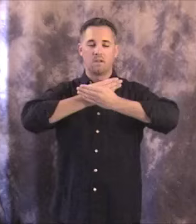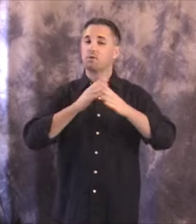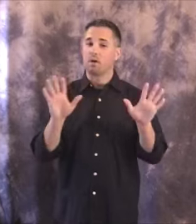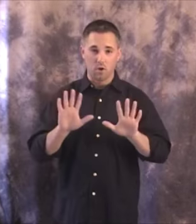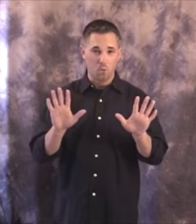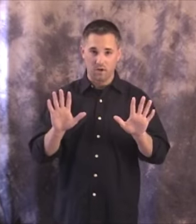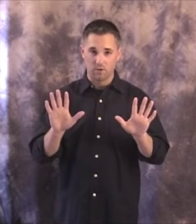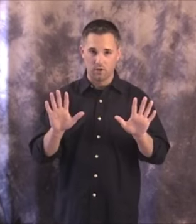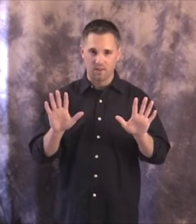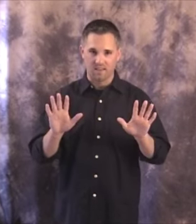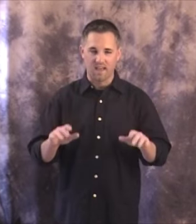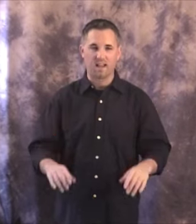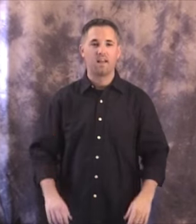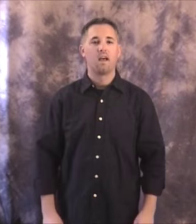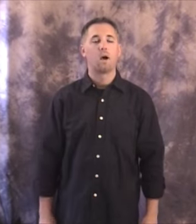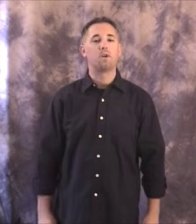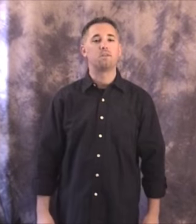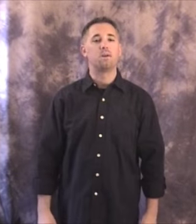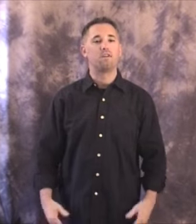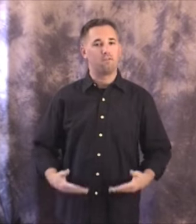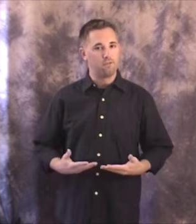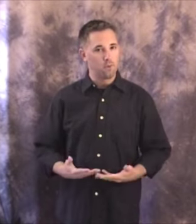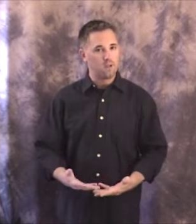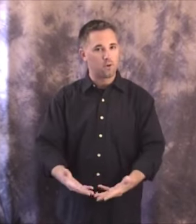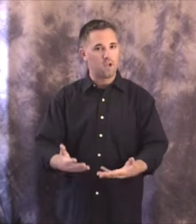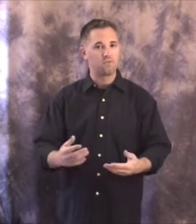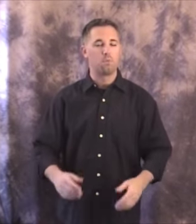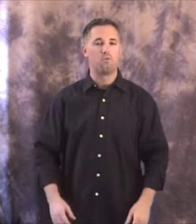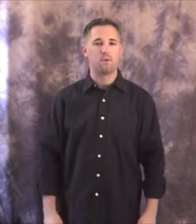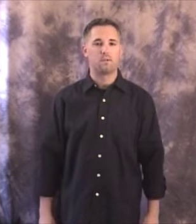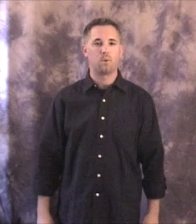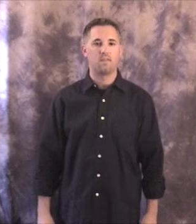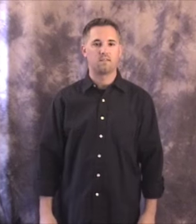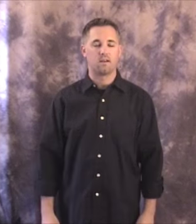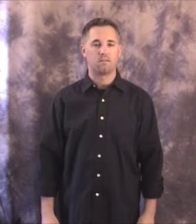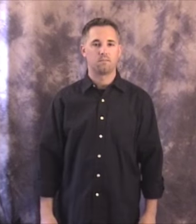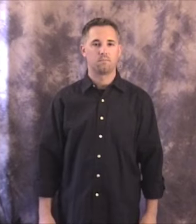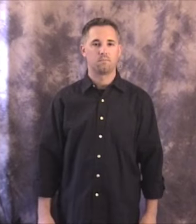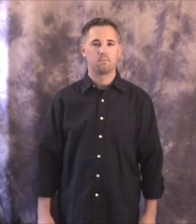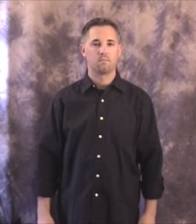So I don't want it to look like that. I want it to be a very fluid and graceful movement between the signs.